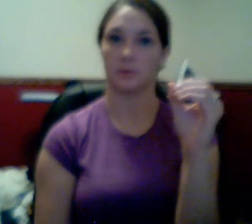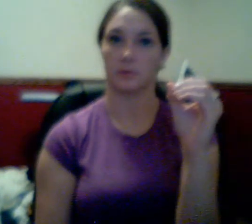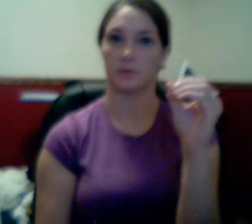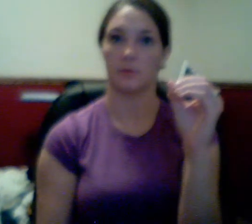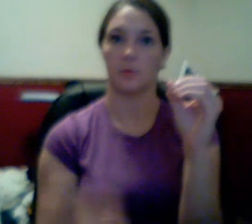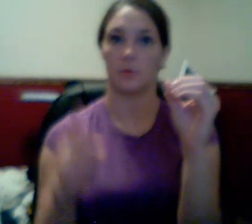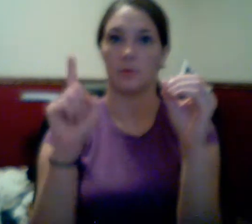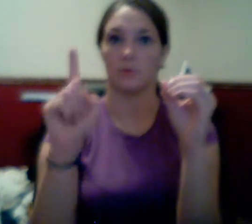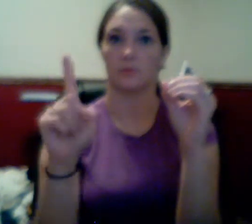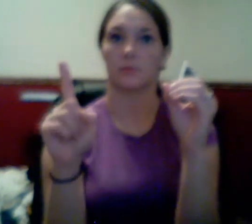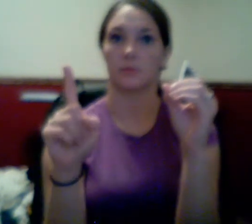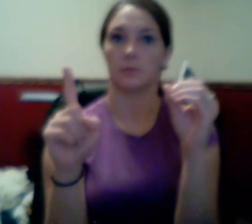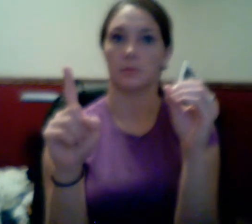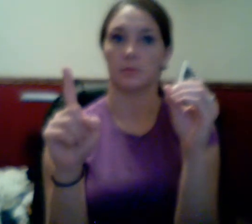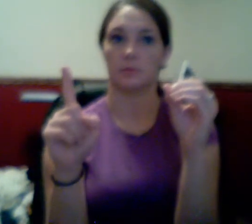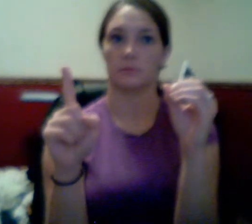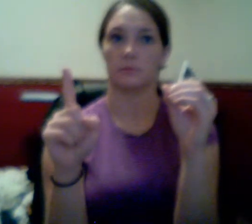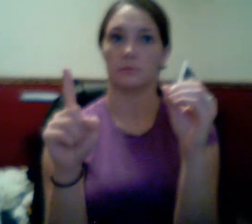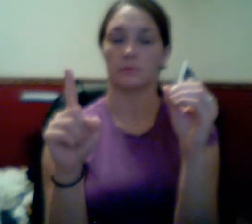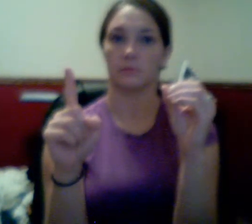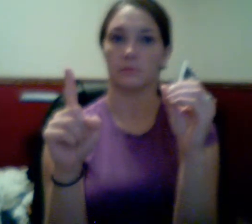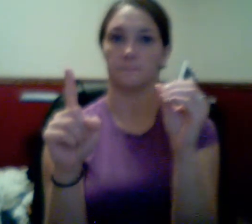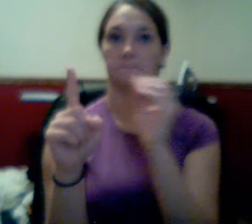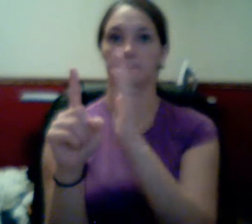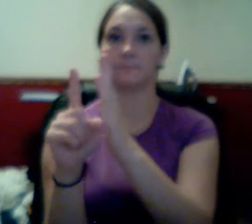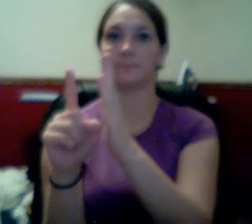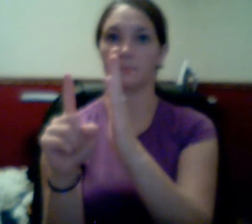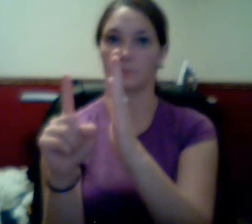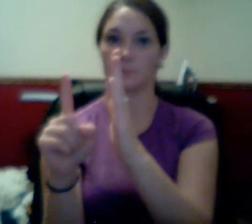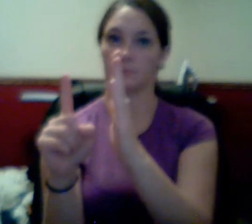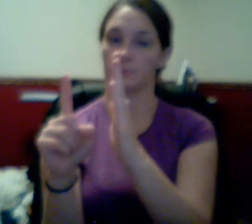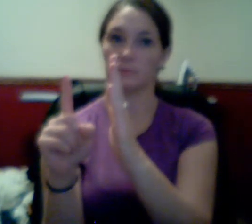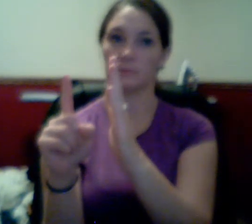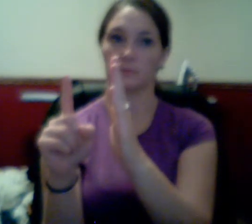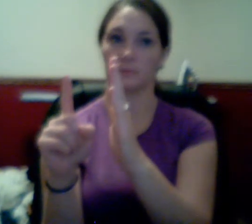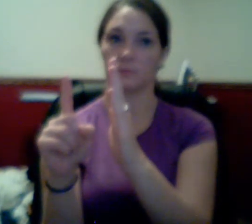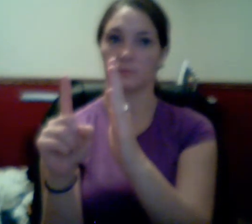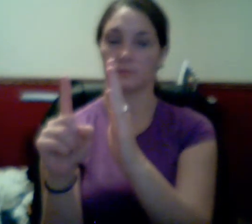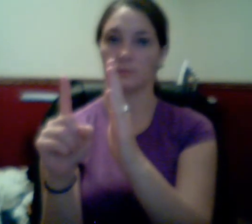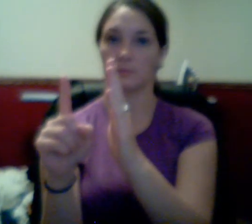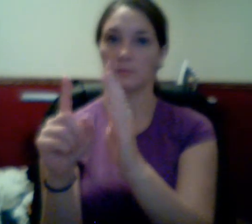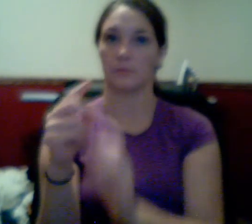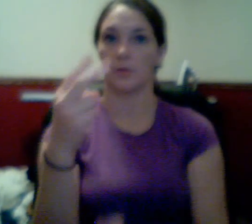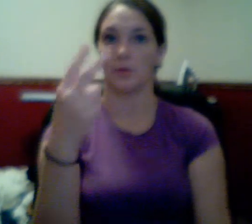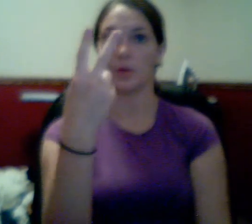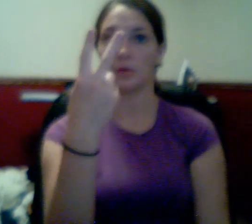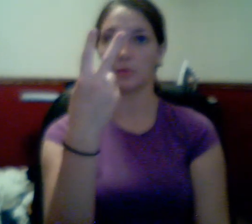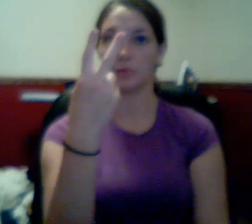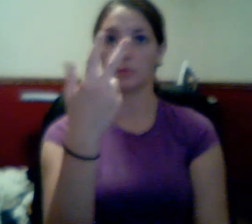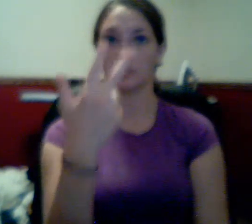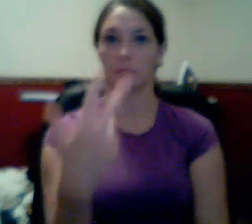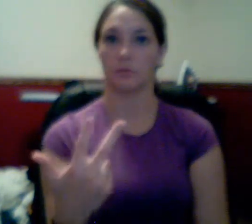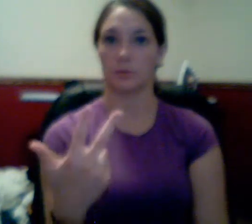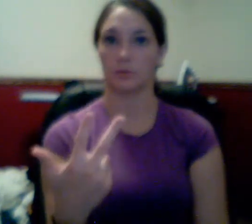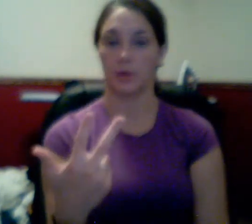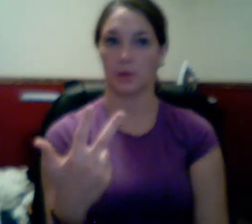parts. So parts of 3, and it looks like it's the 1,